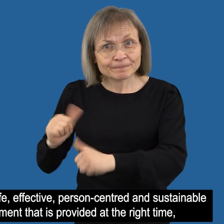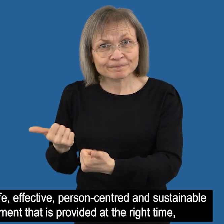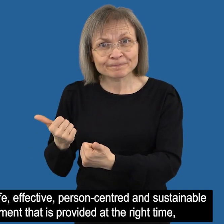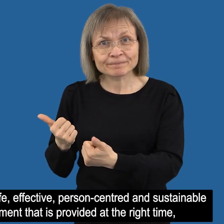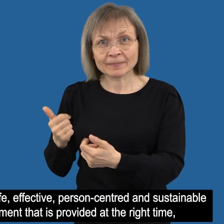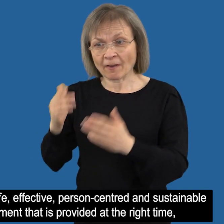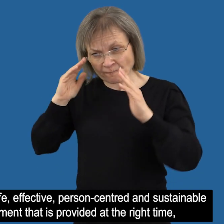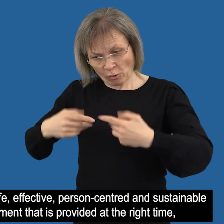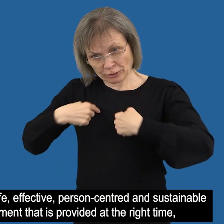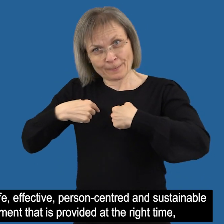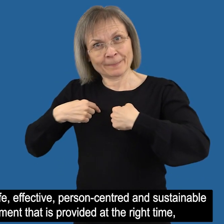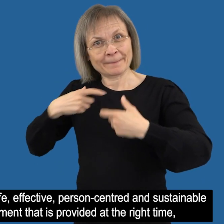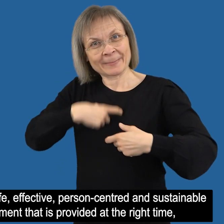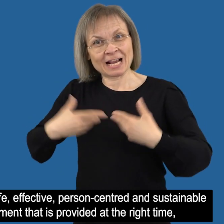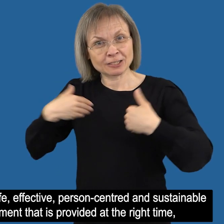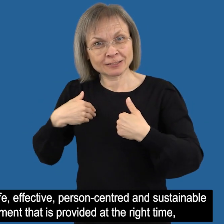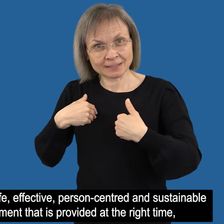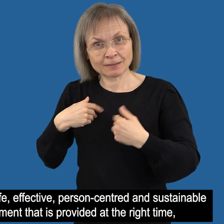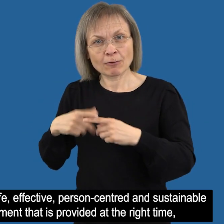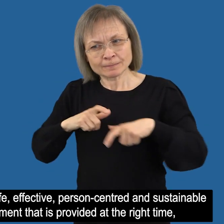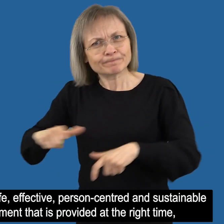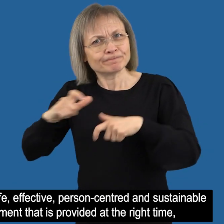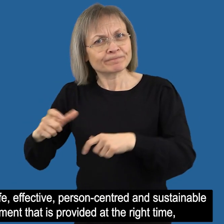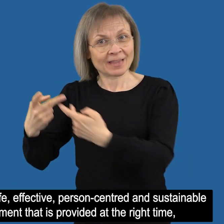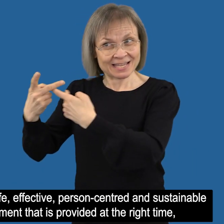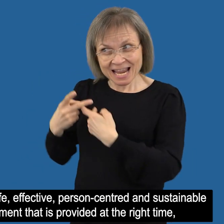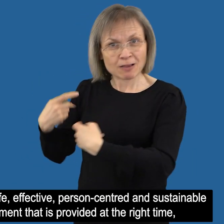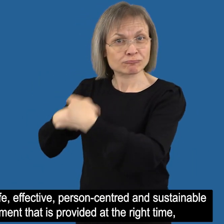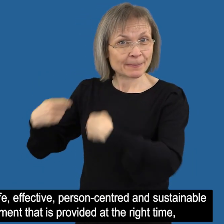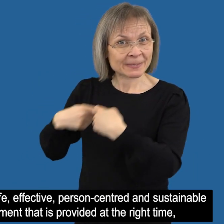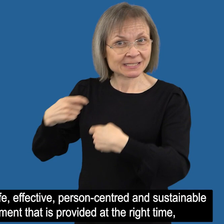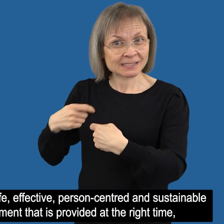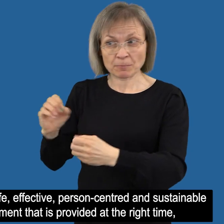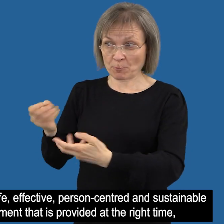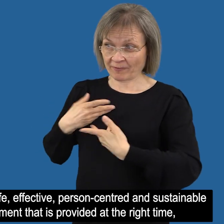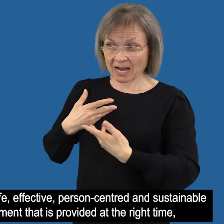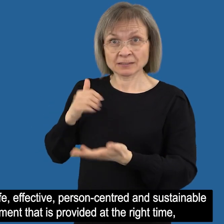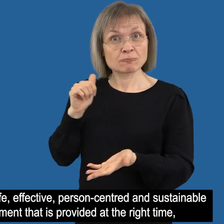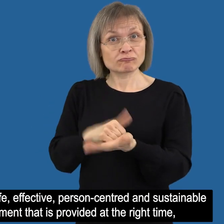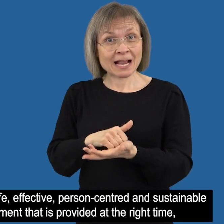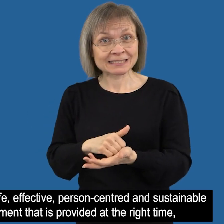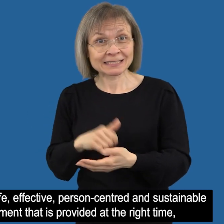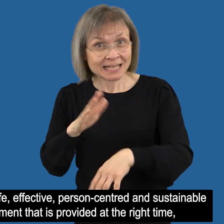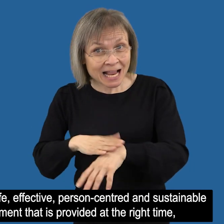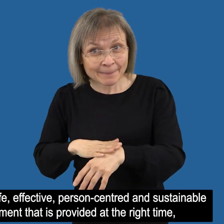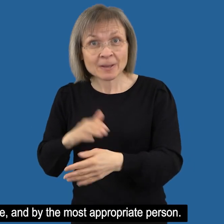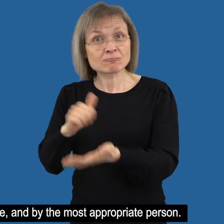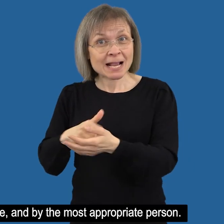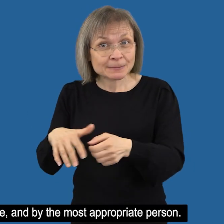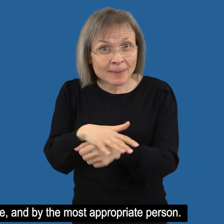I have the right to safe, effective, person-centred and sustainable care and treatment that is provided at the right time, in the